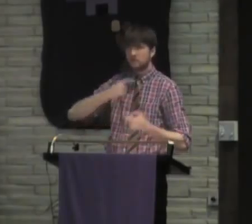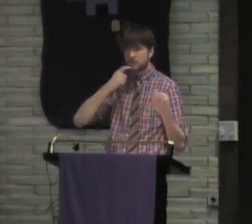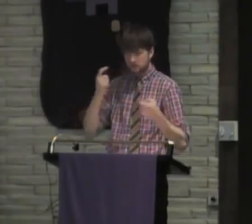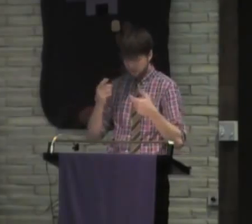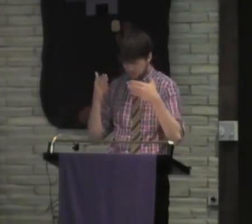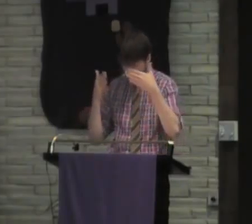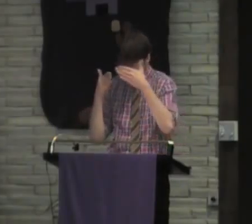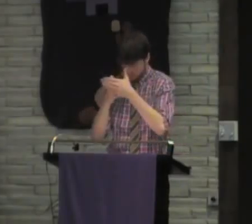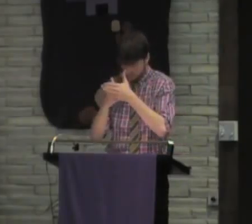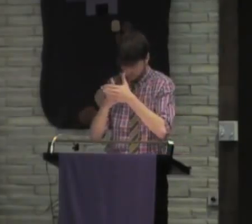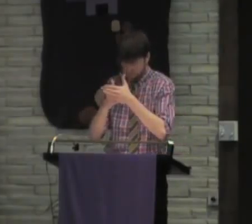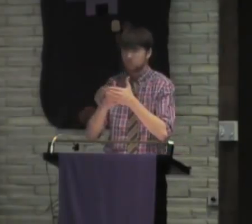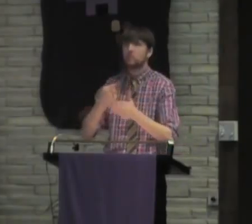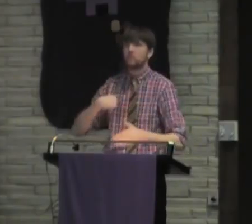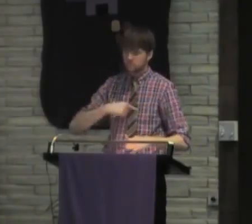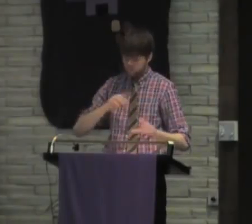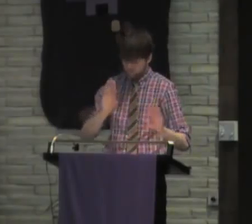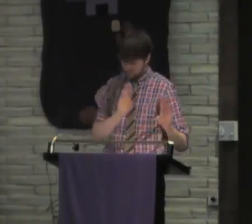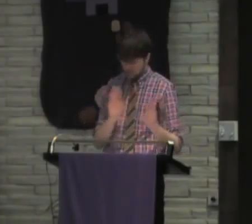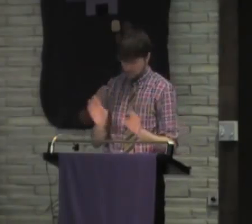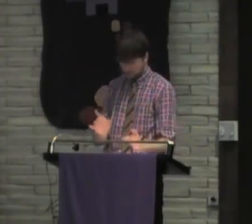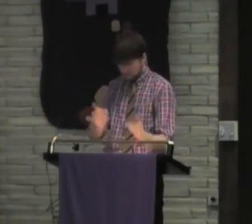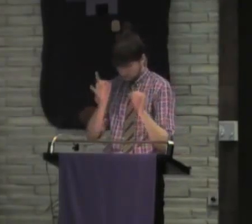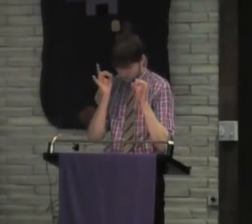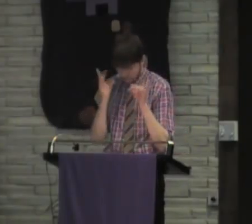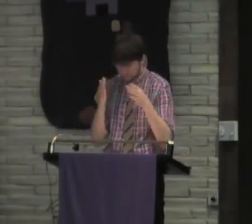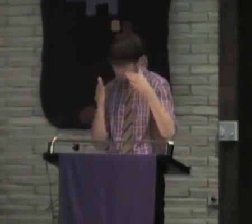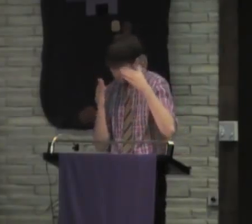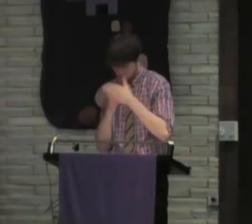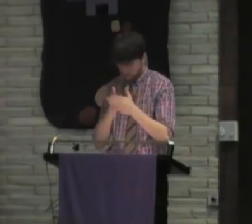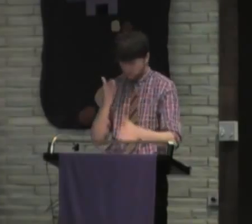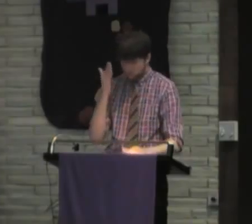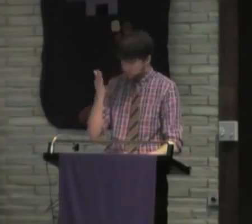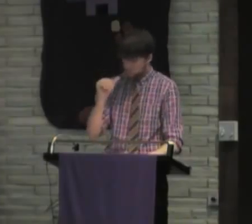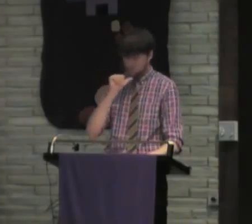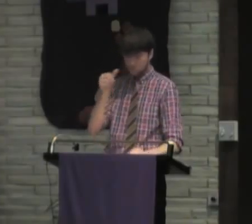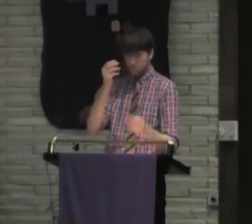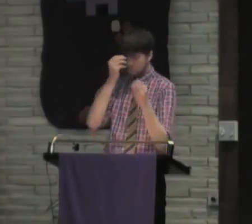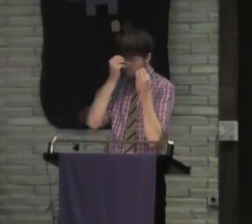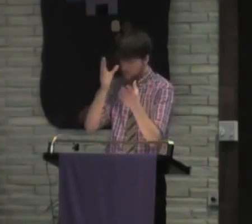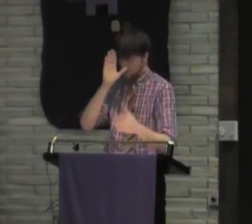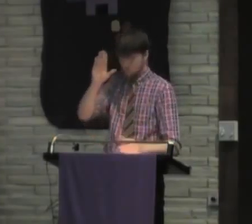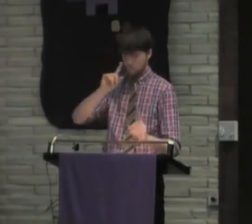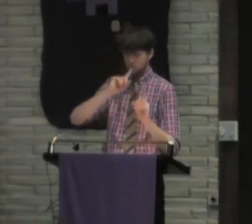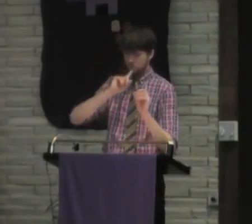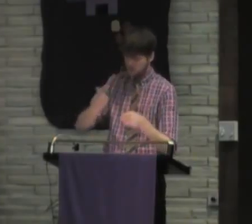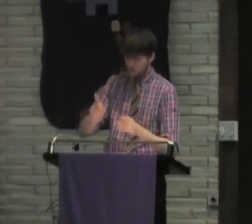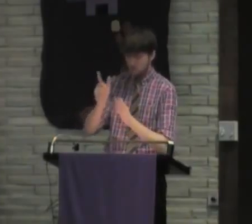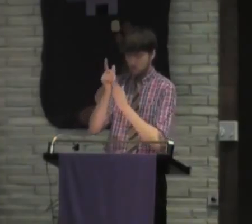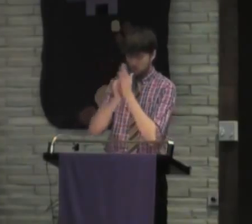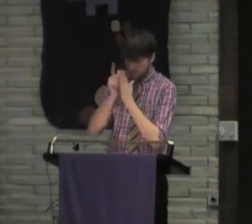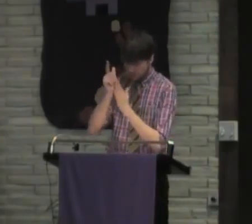have committed against you. We have acted very wickedly towards you. We have not obeyed